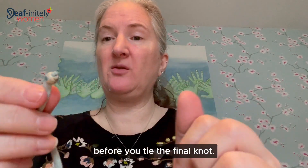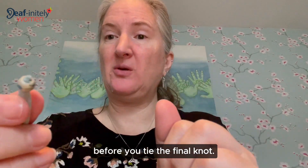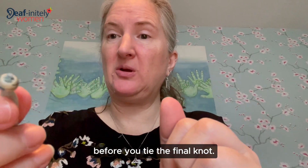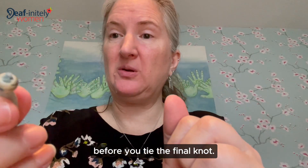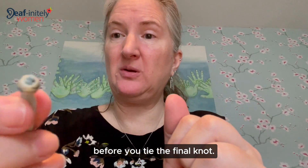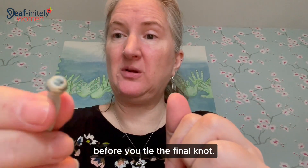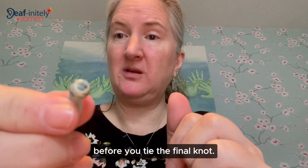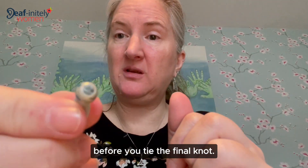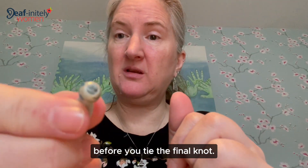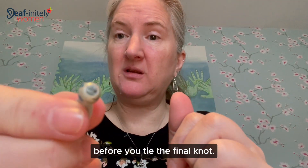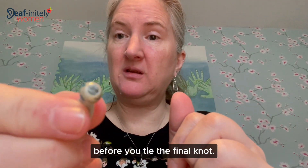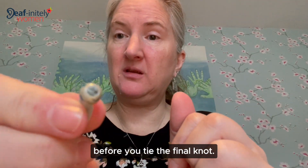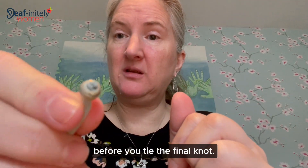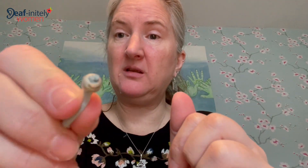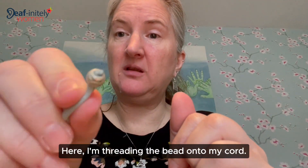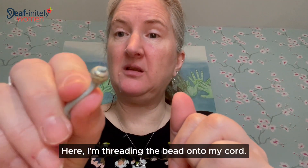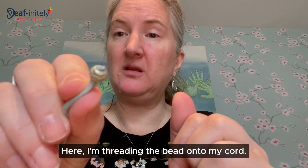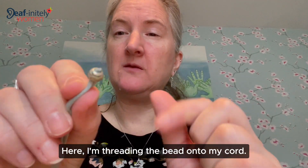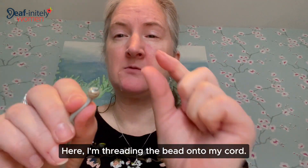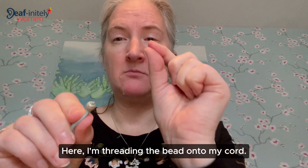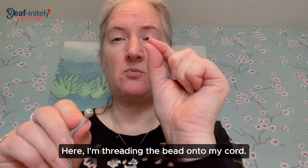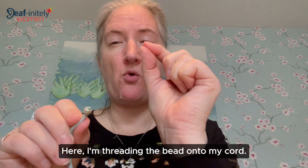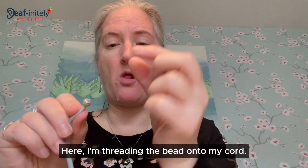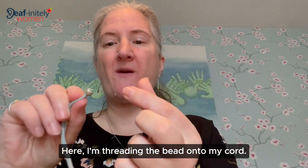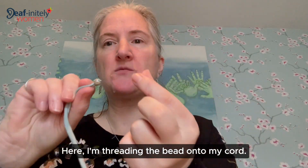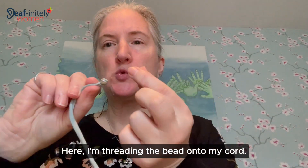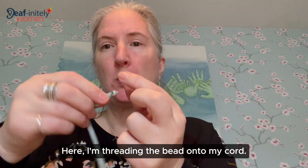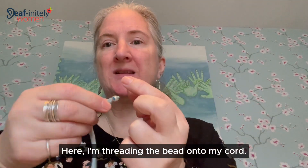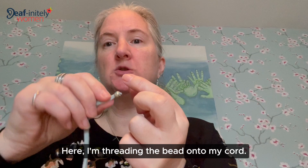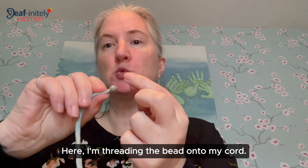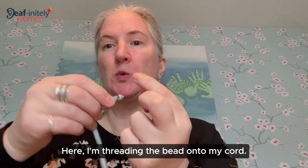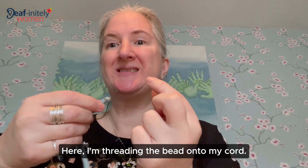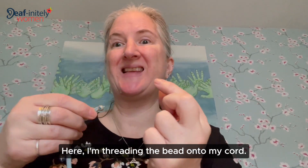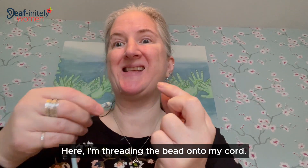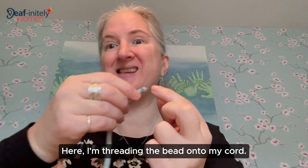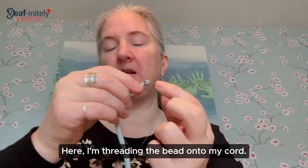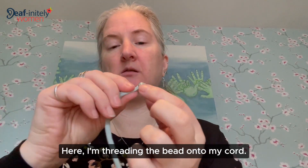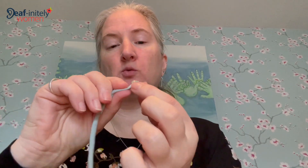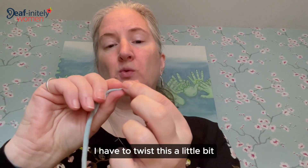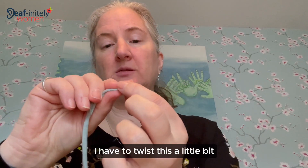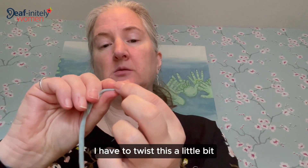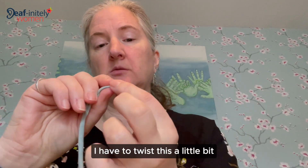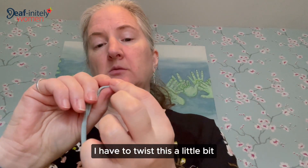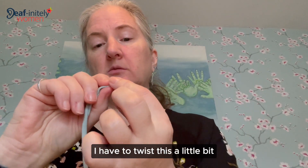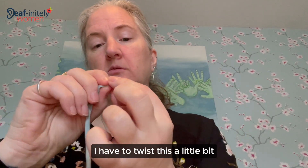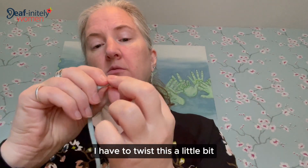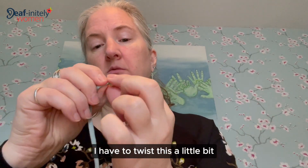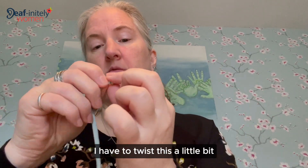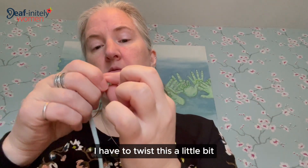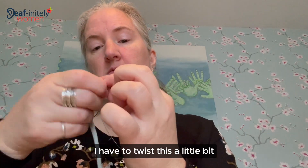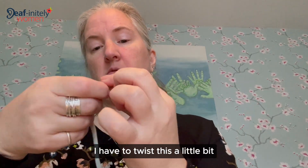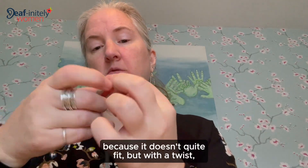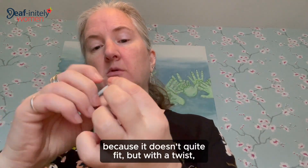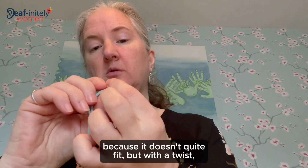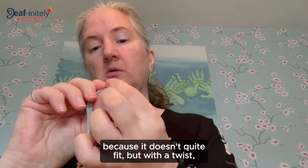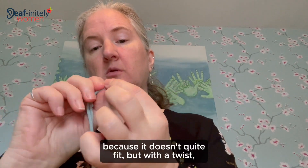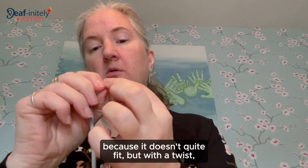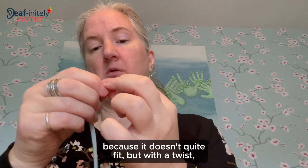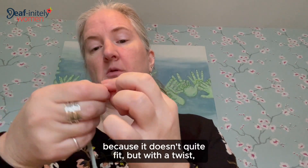the final knot. Here I'm threading the bead onto my cord. I have to twist this a little bit because it doesn't